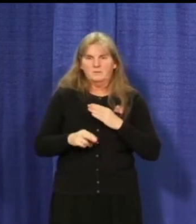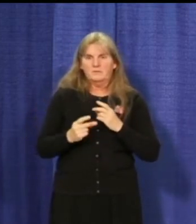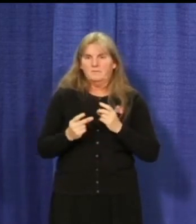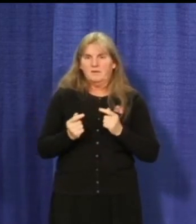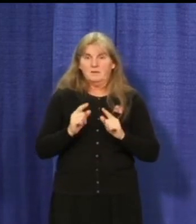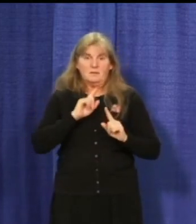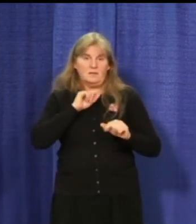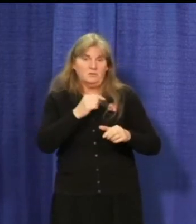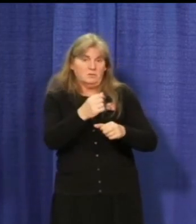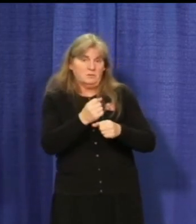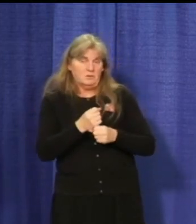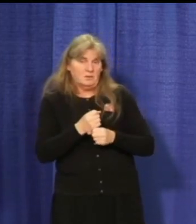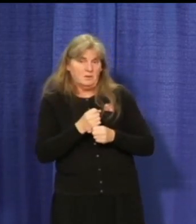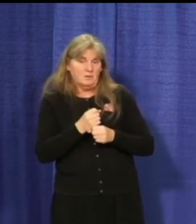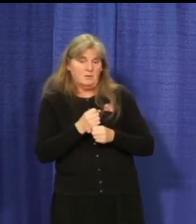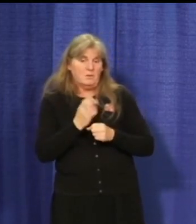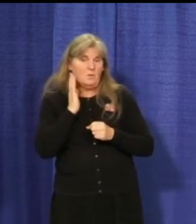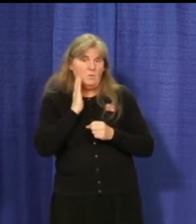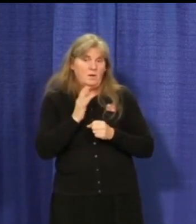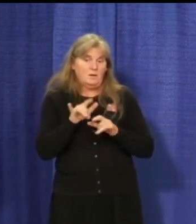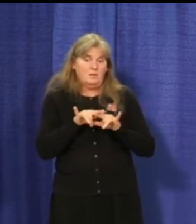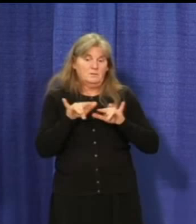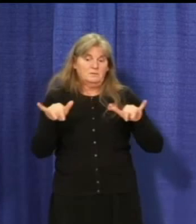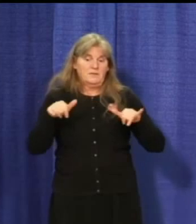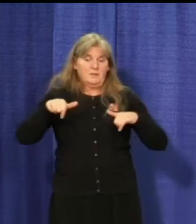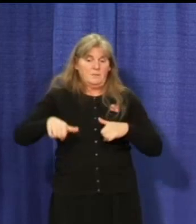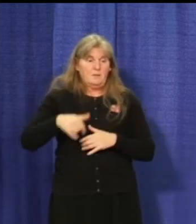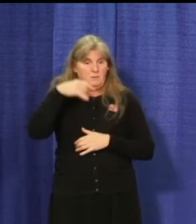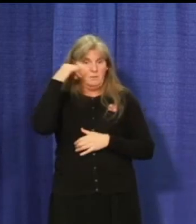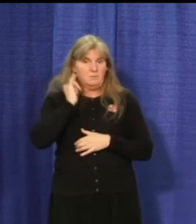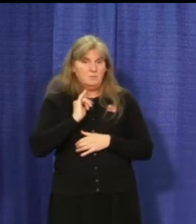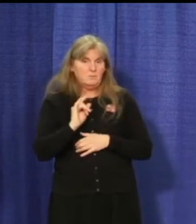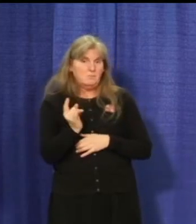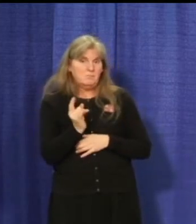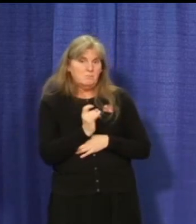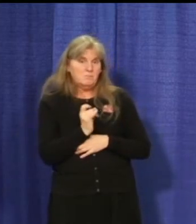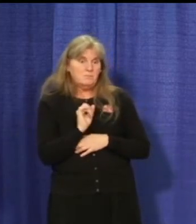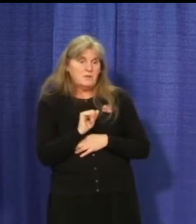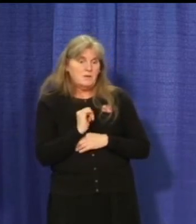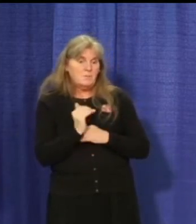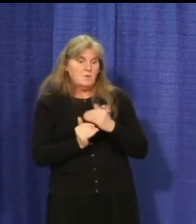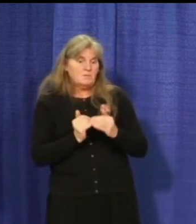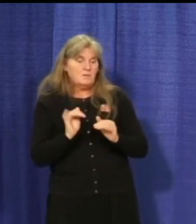that way. Are there any plans to move to online test results here?